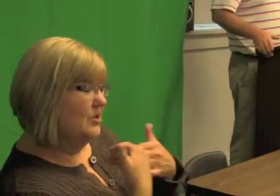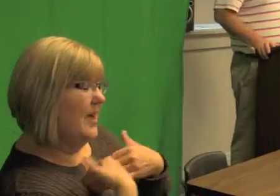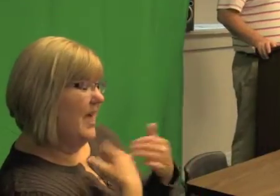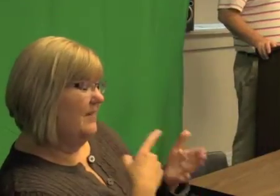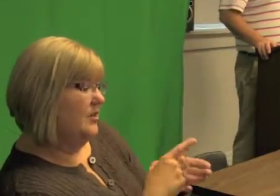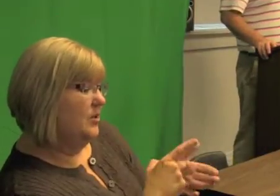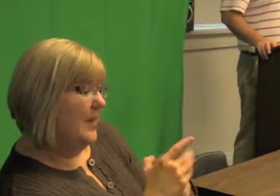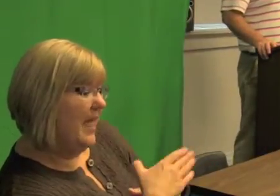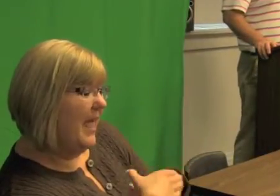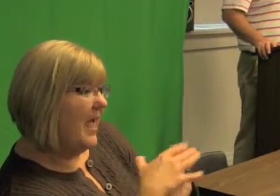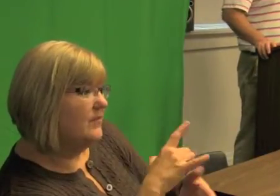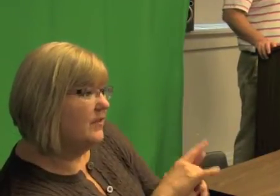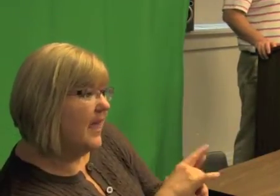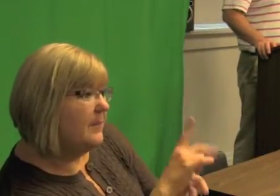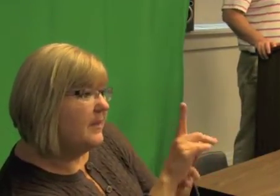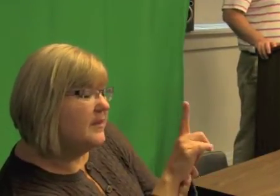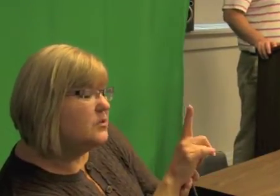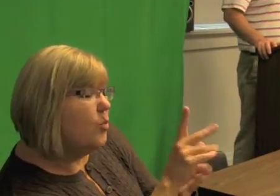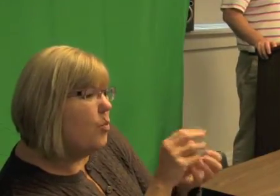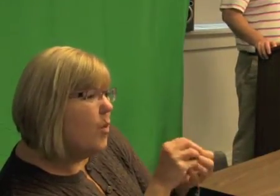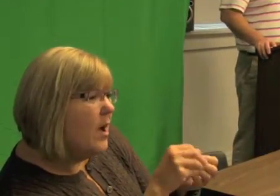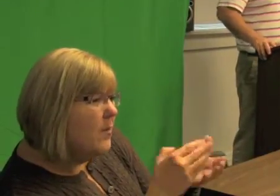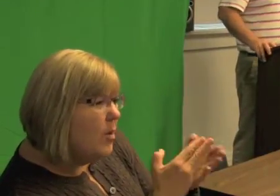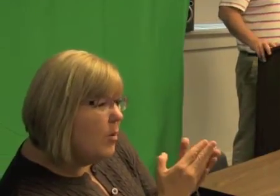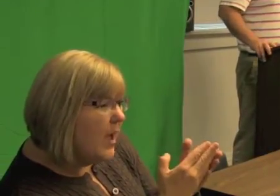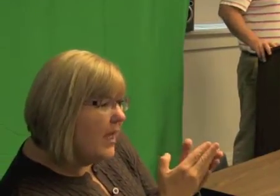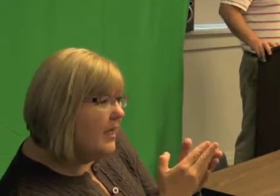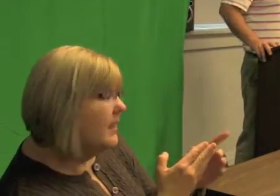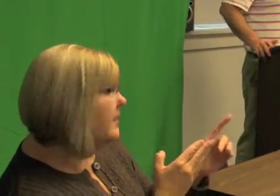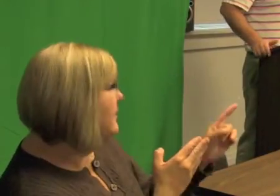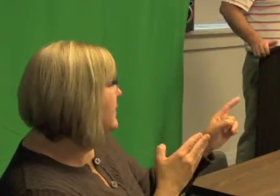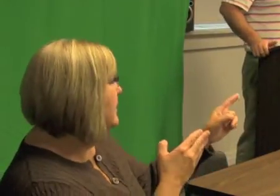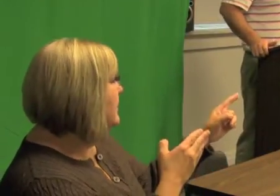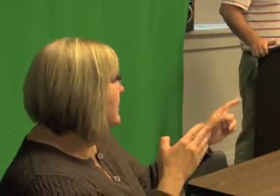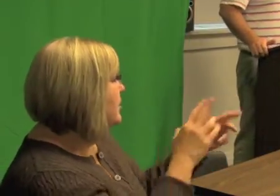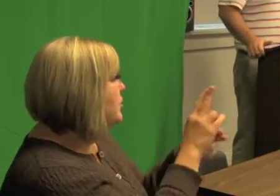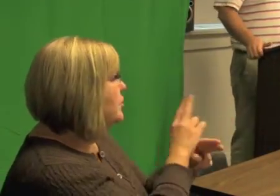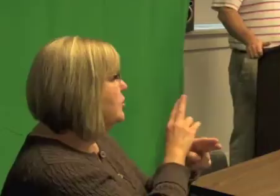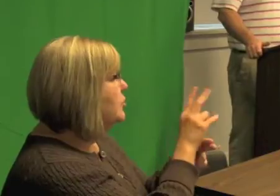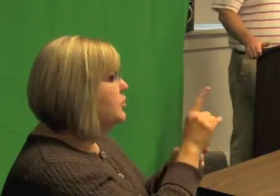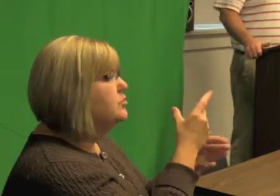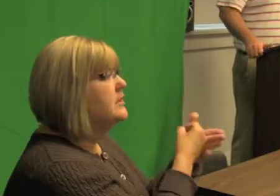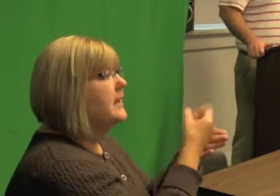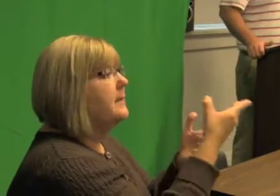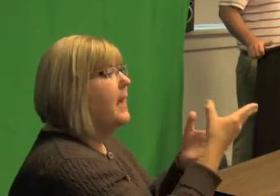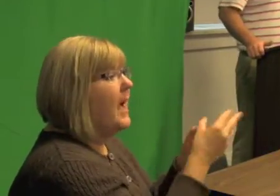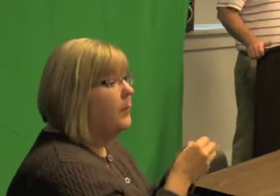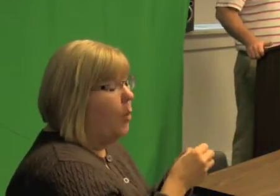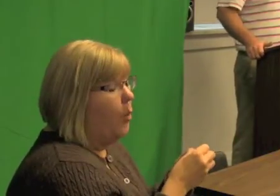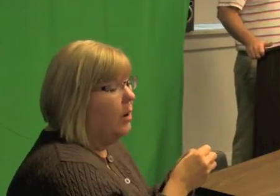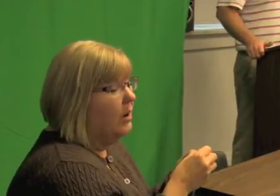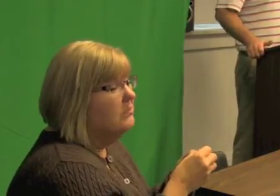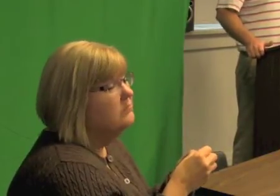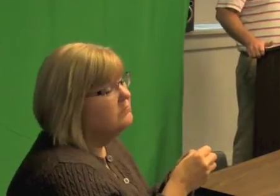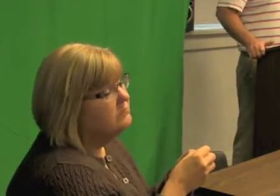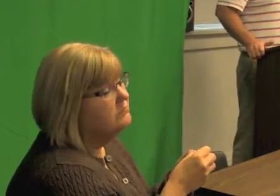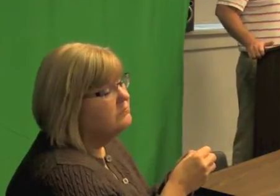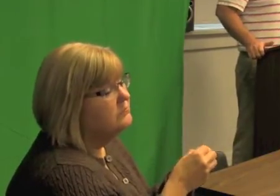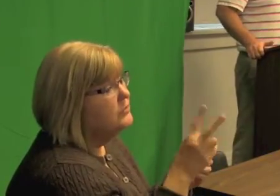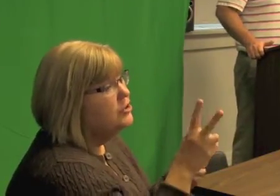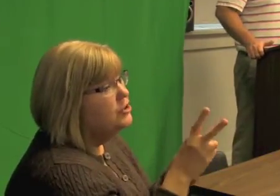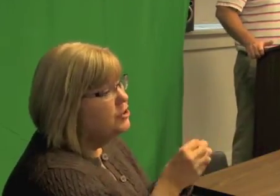that, there's one more way that they do it. Usually buy more. They're going to buy more? Okay, 2 more